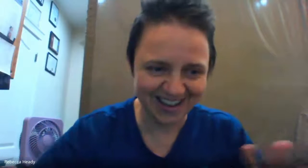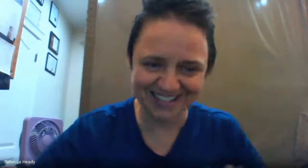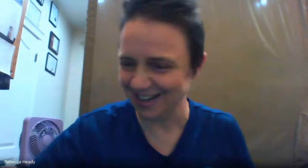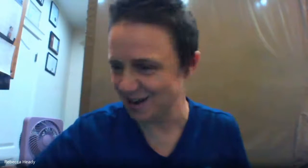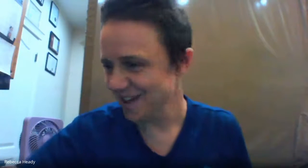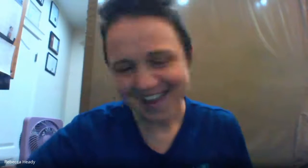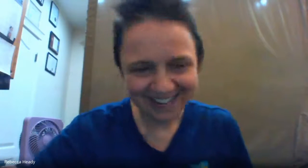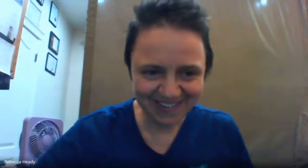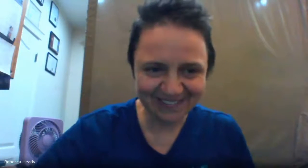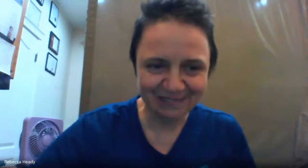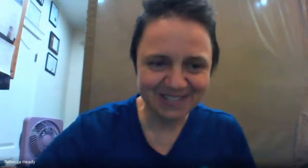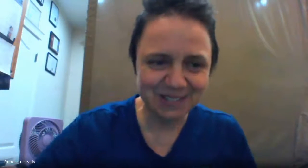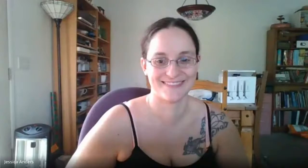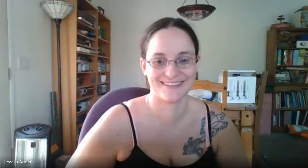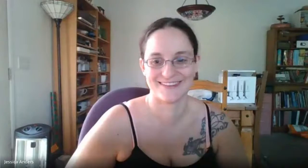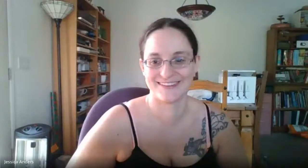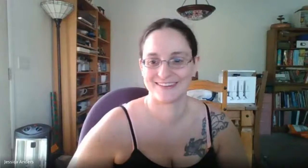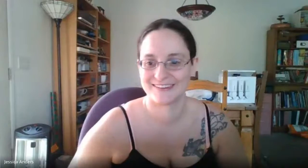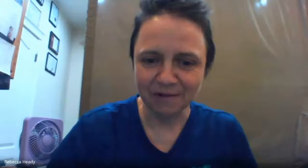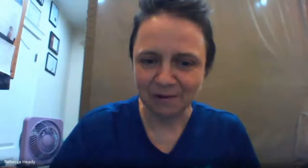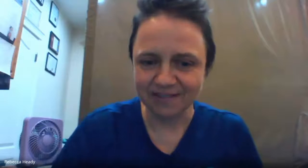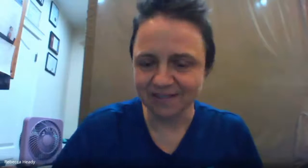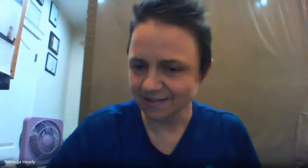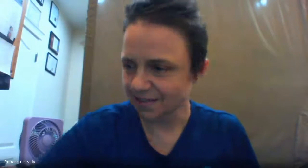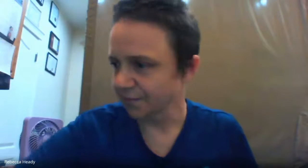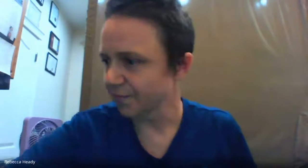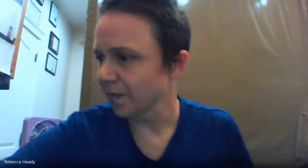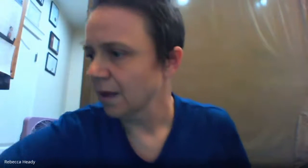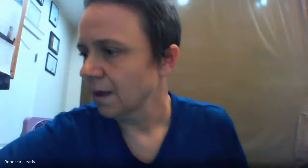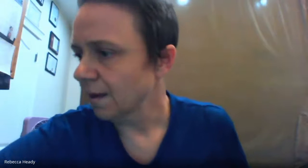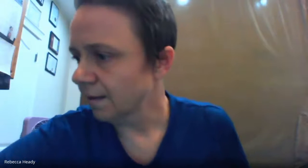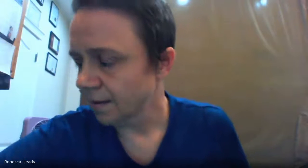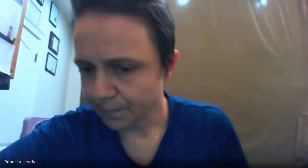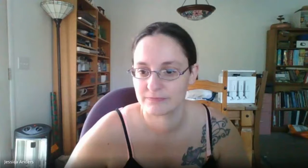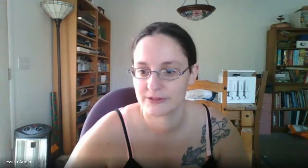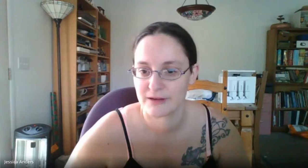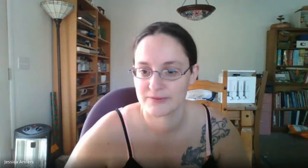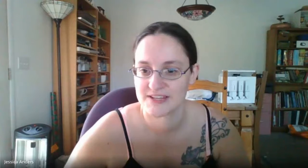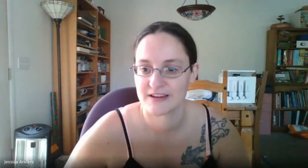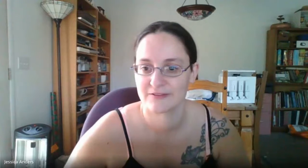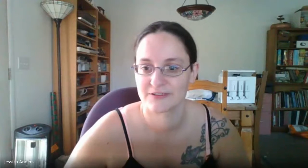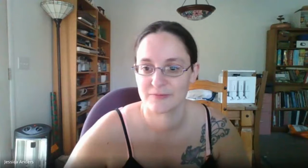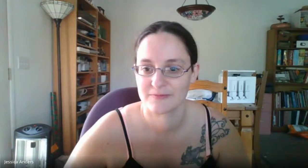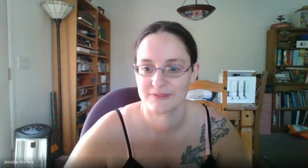guys that since you were joining that we are recording this. So Not present now. No, wrong